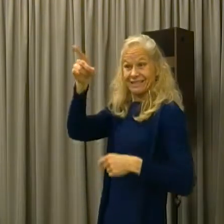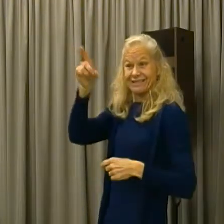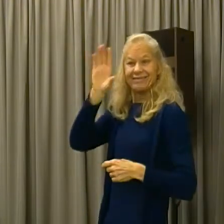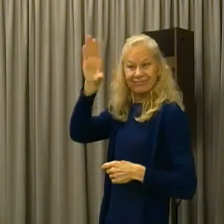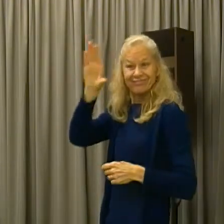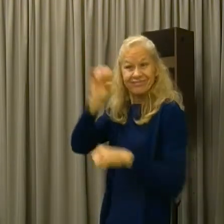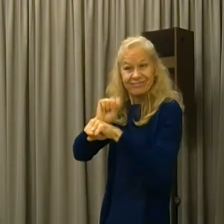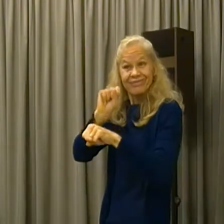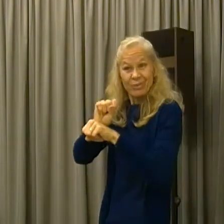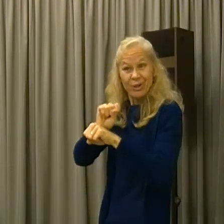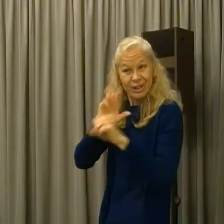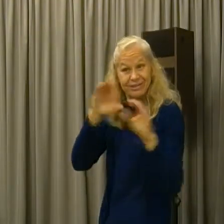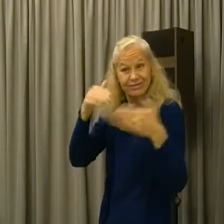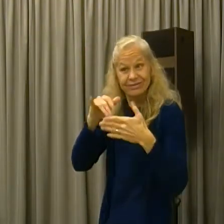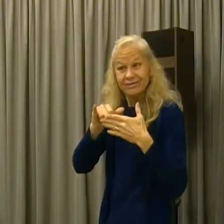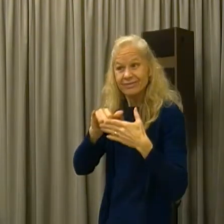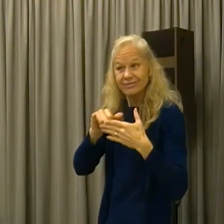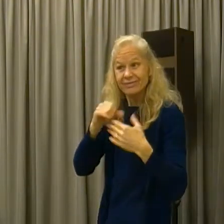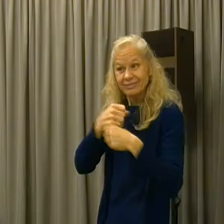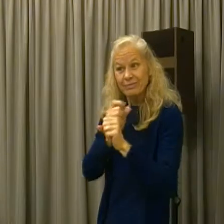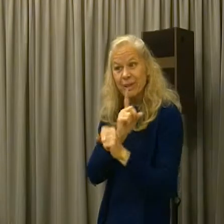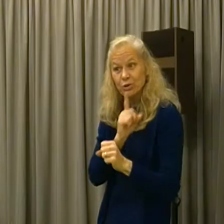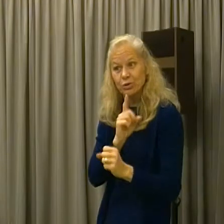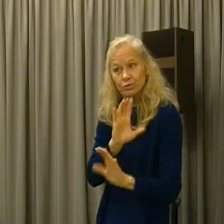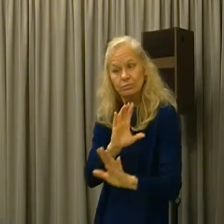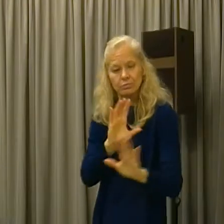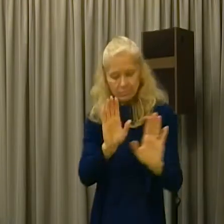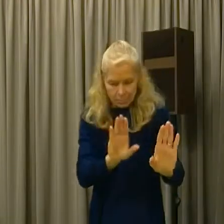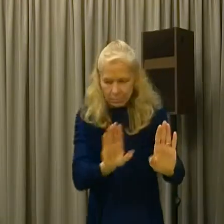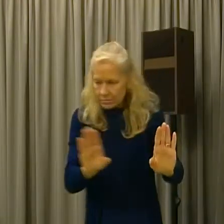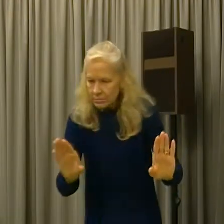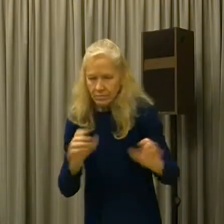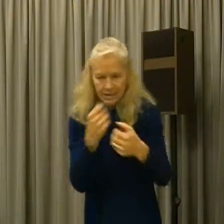safe. That's part of what Brother Dennis does in his consulting business.